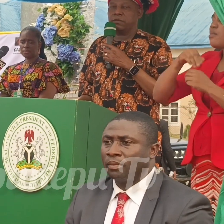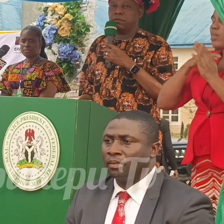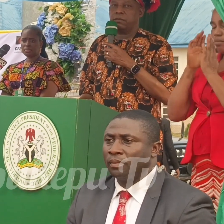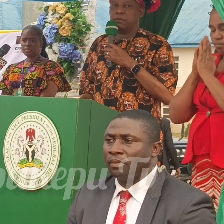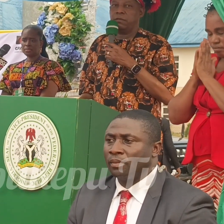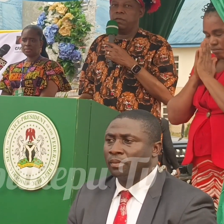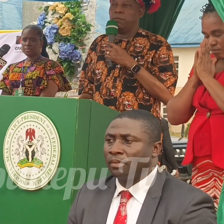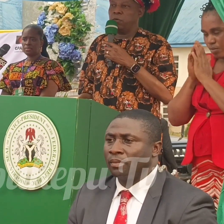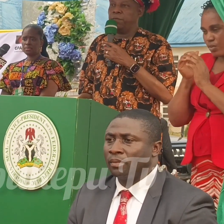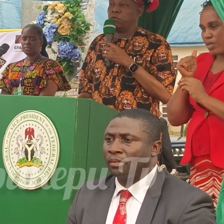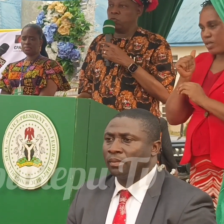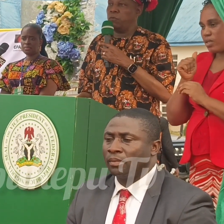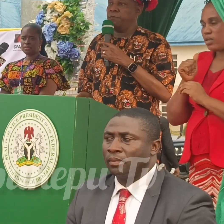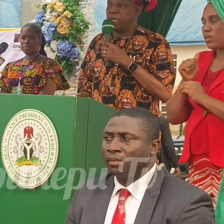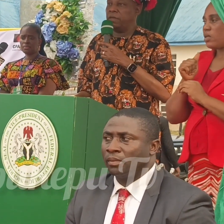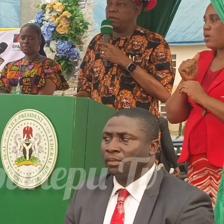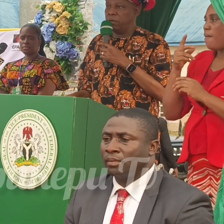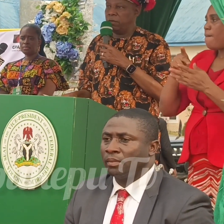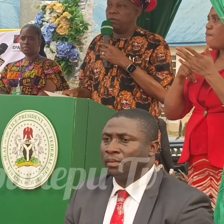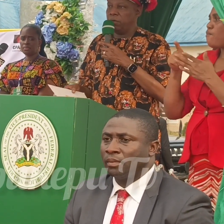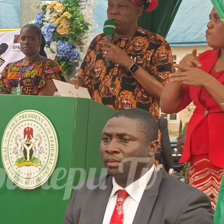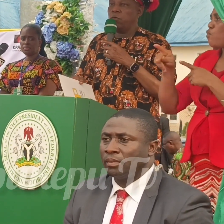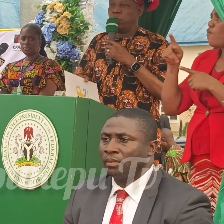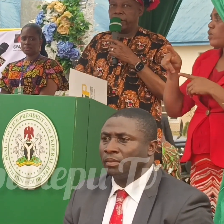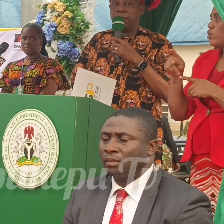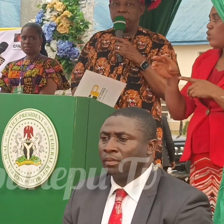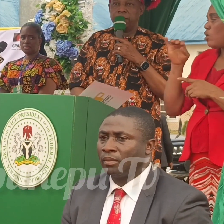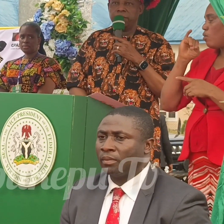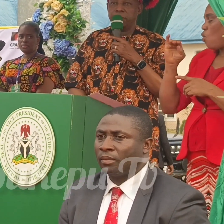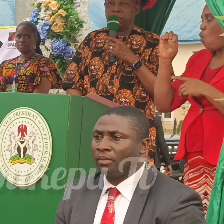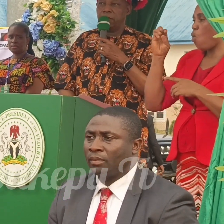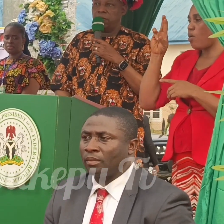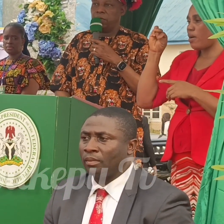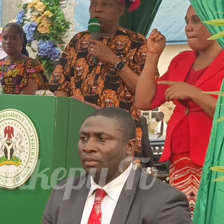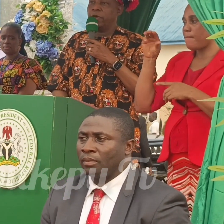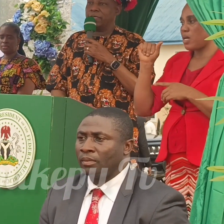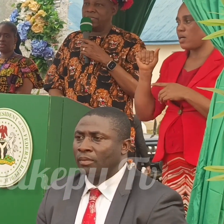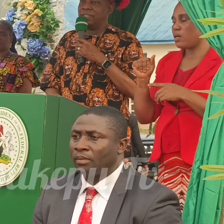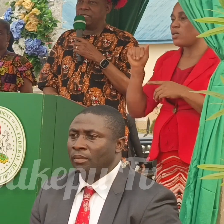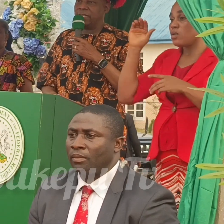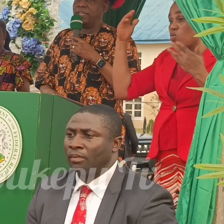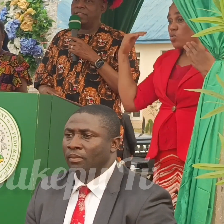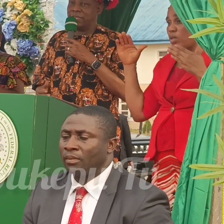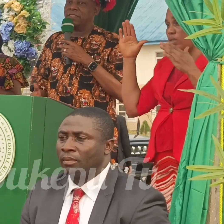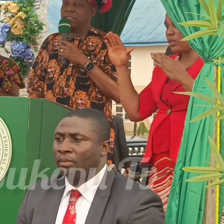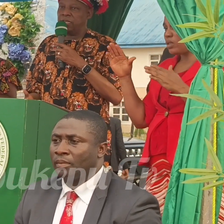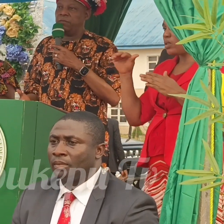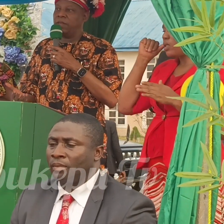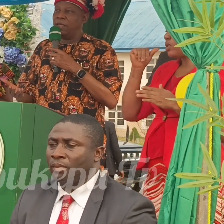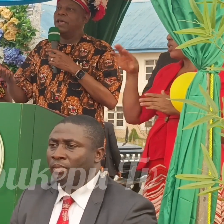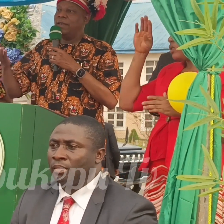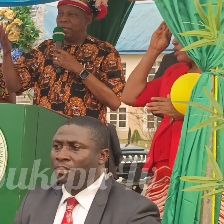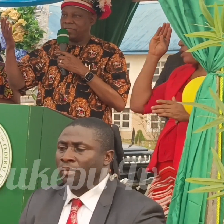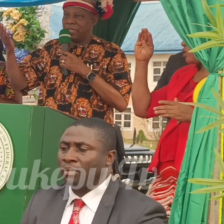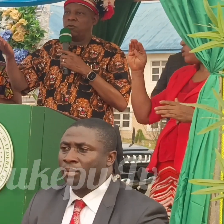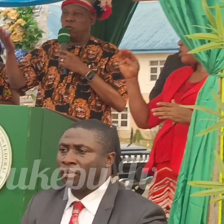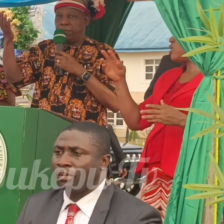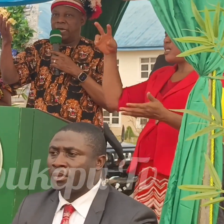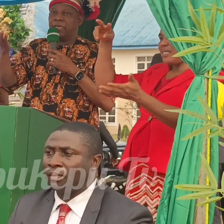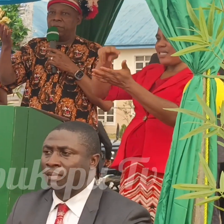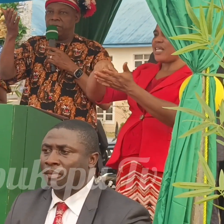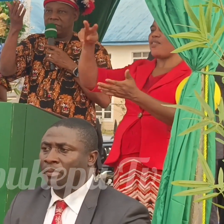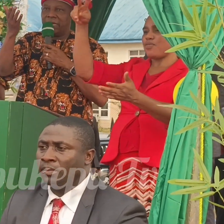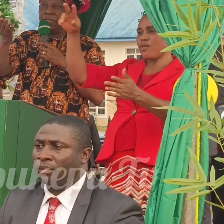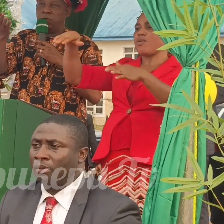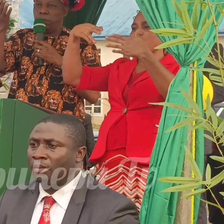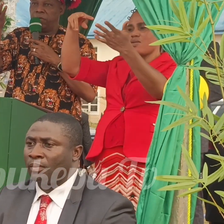prayers. Professor Ben Orama. Your Excellencies, ladies and gentlemen, let's stand up and